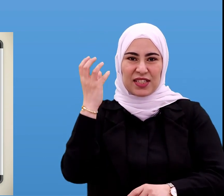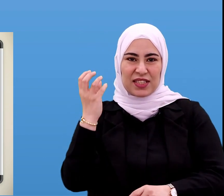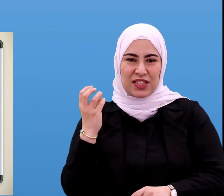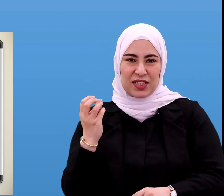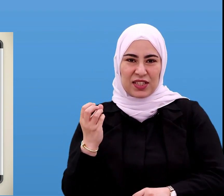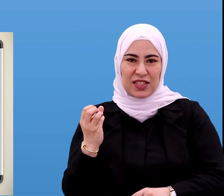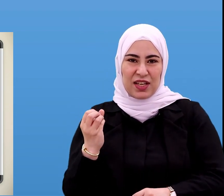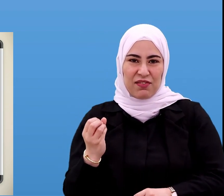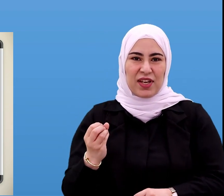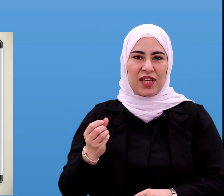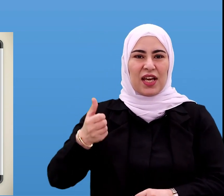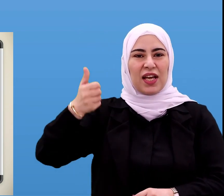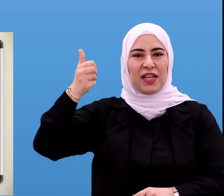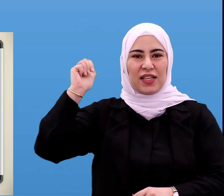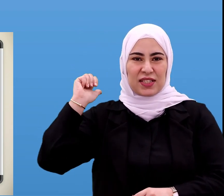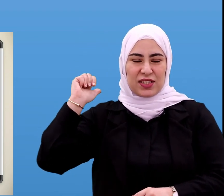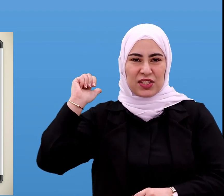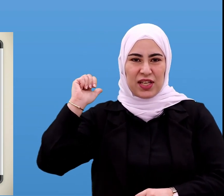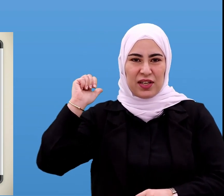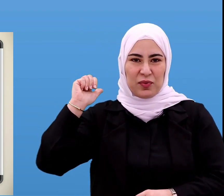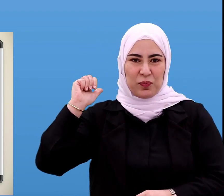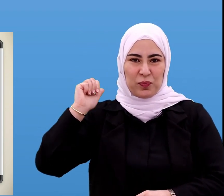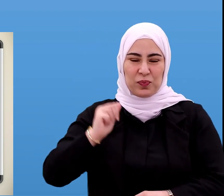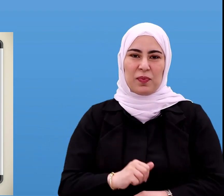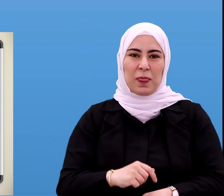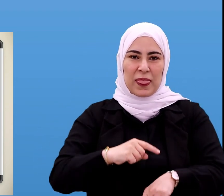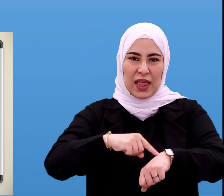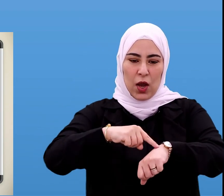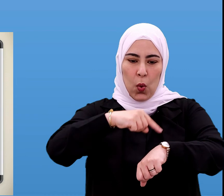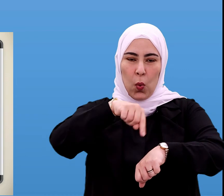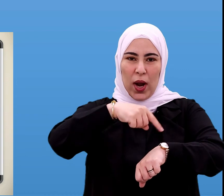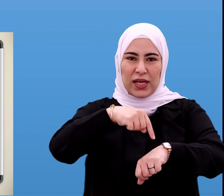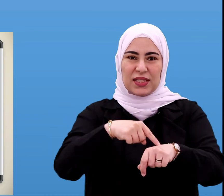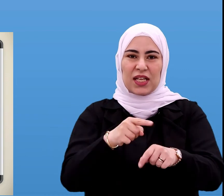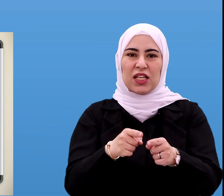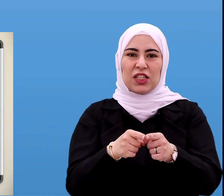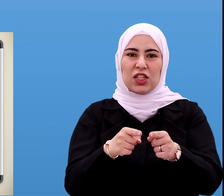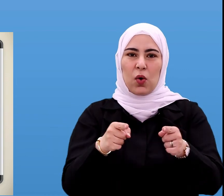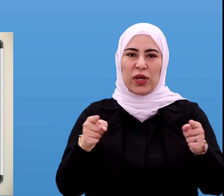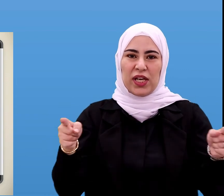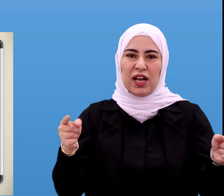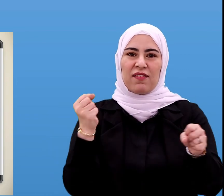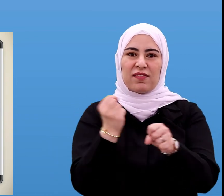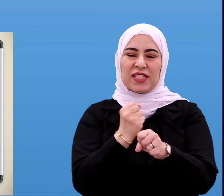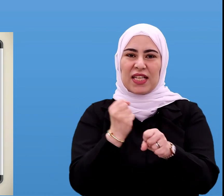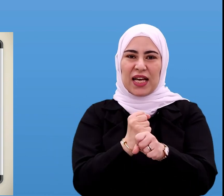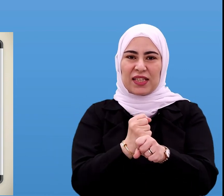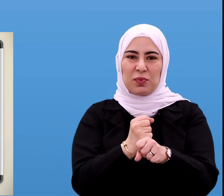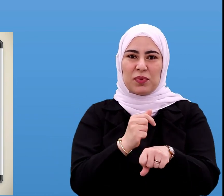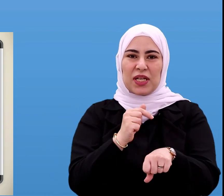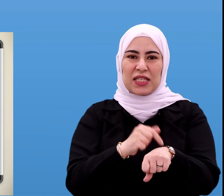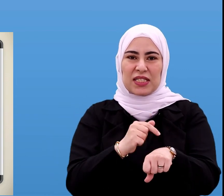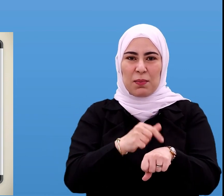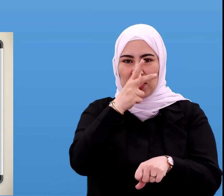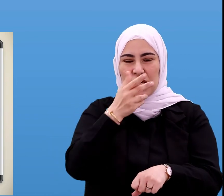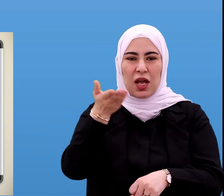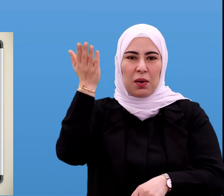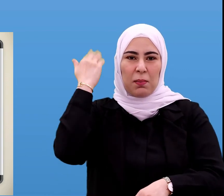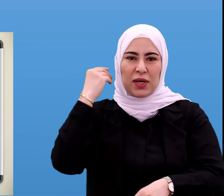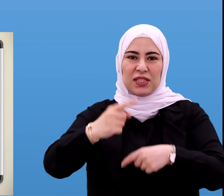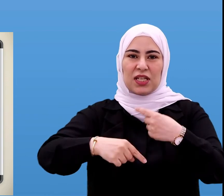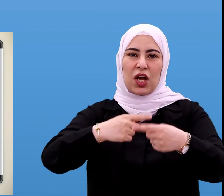that time, the kids were watching. They continued on watching. That's why I use the